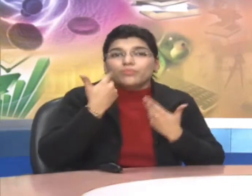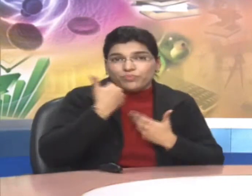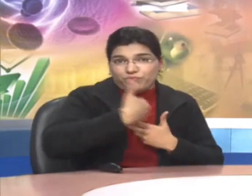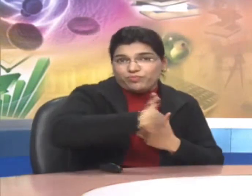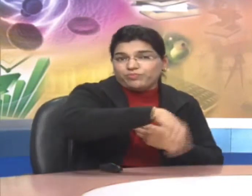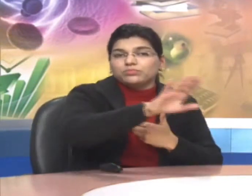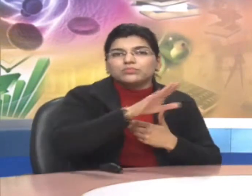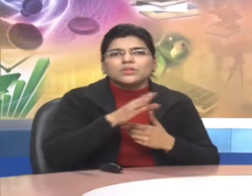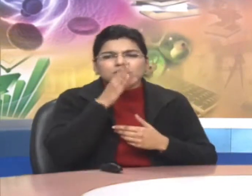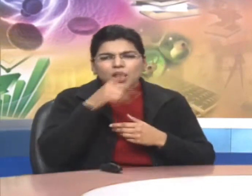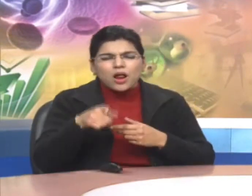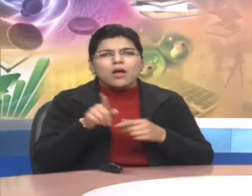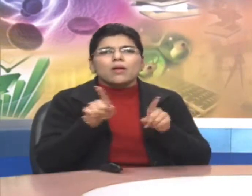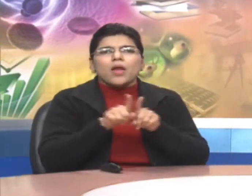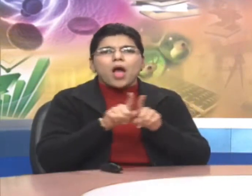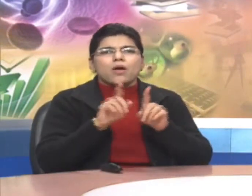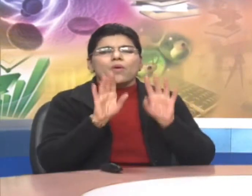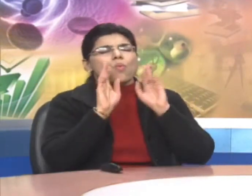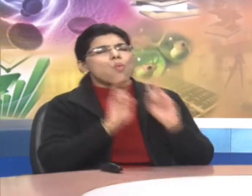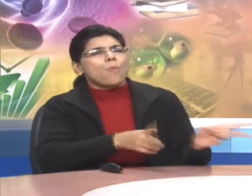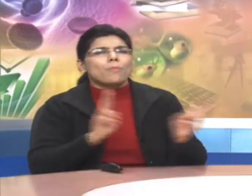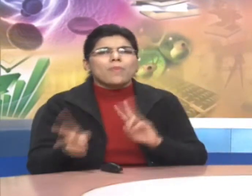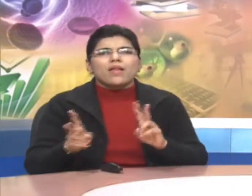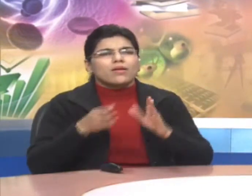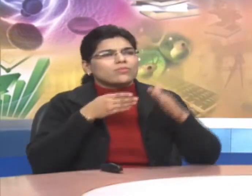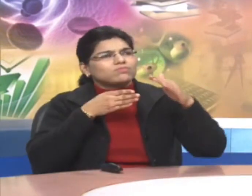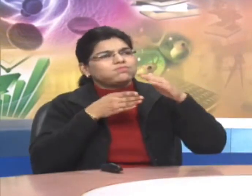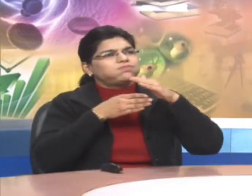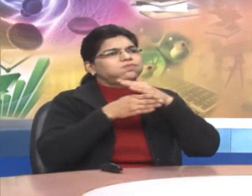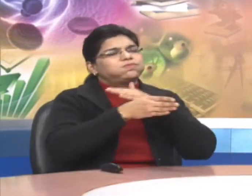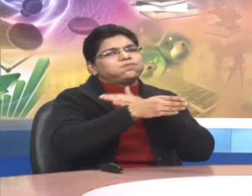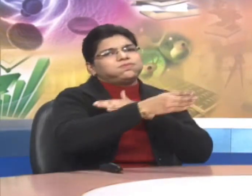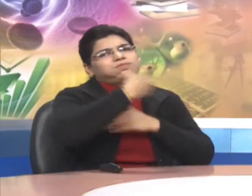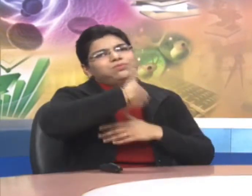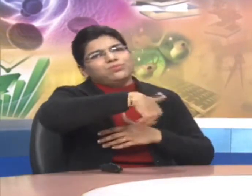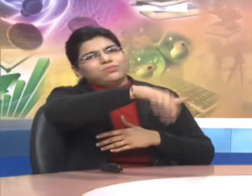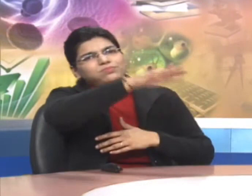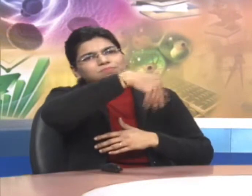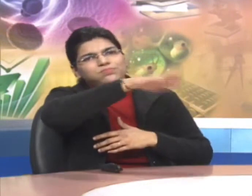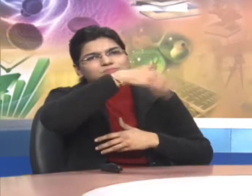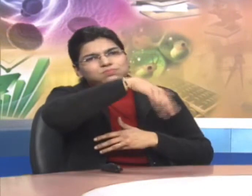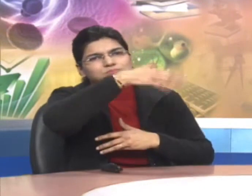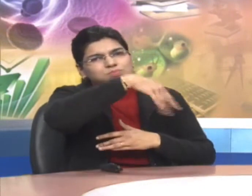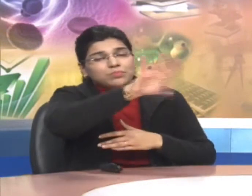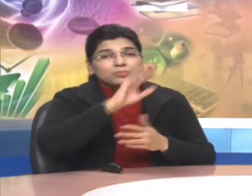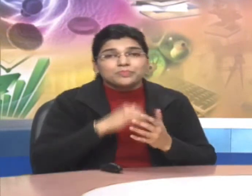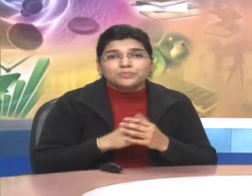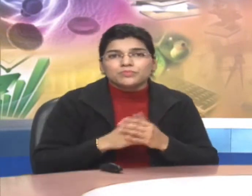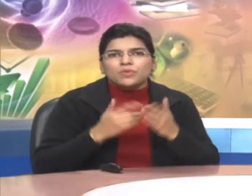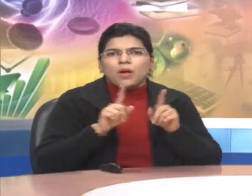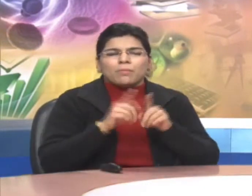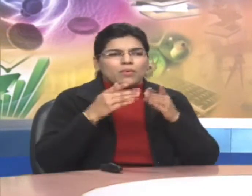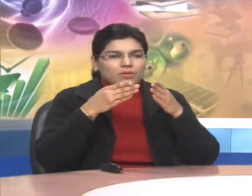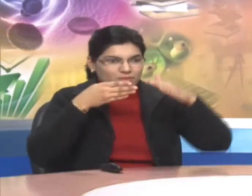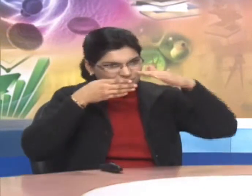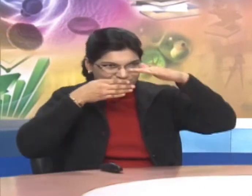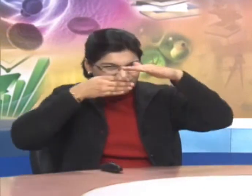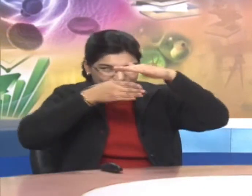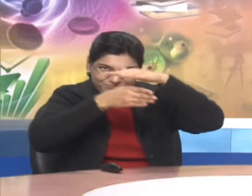with a shower of sparks, the train entered the yawning tunnel. The noise